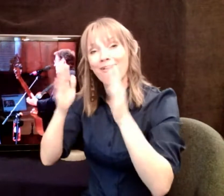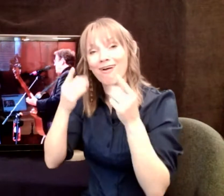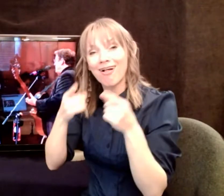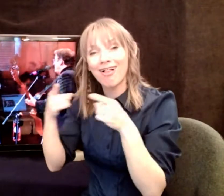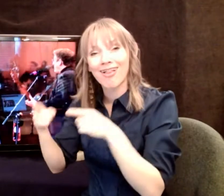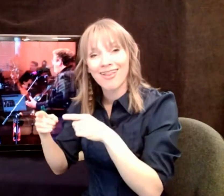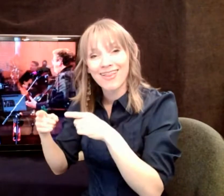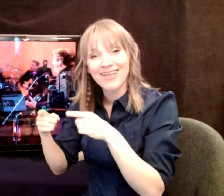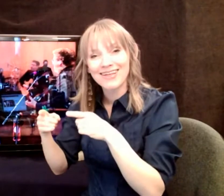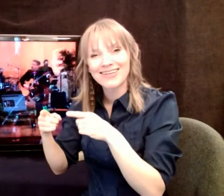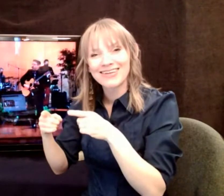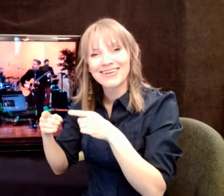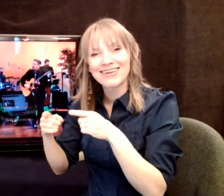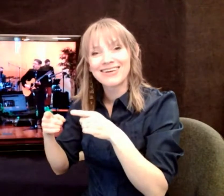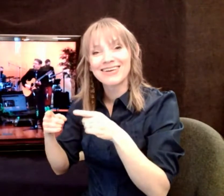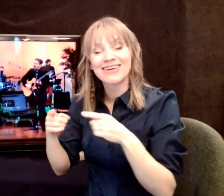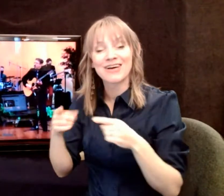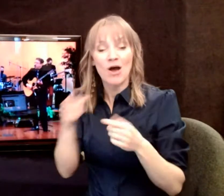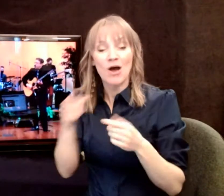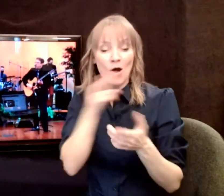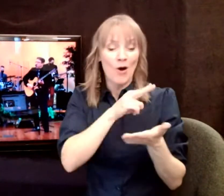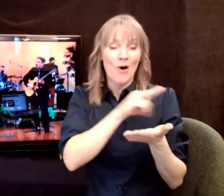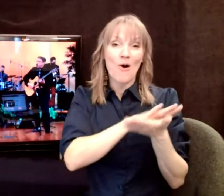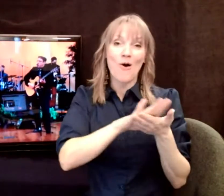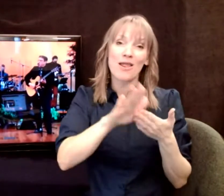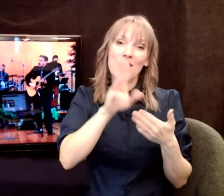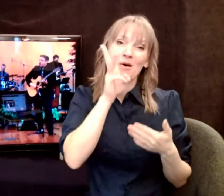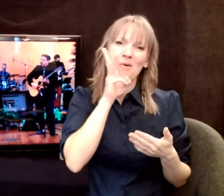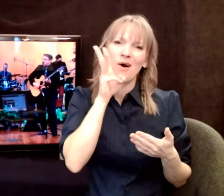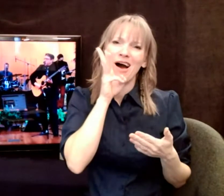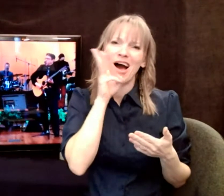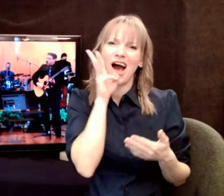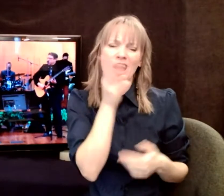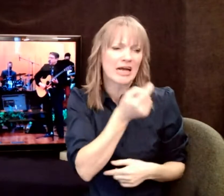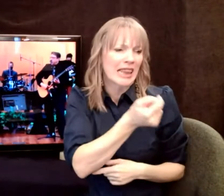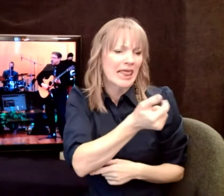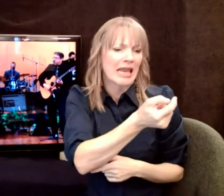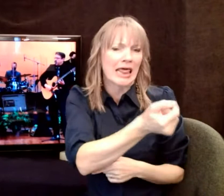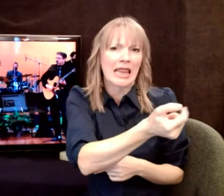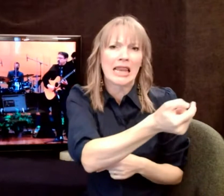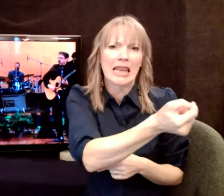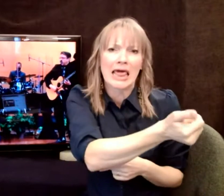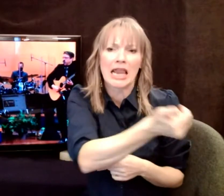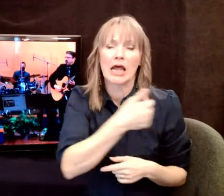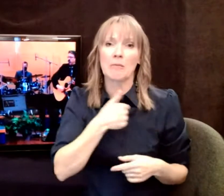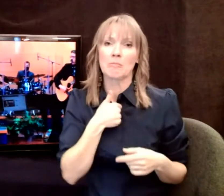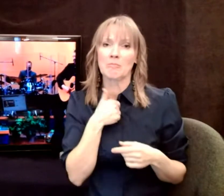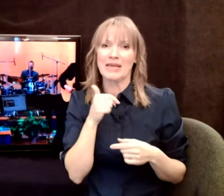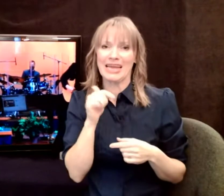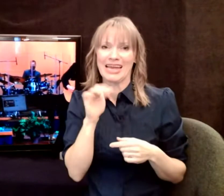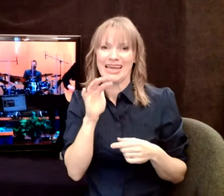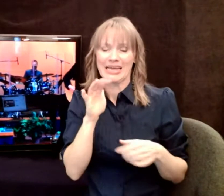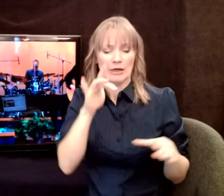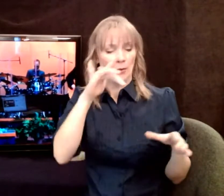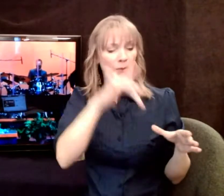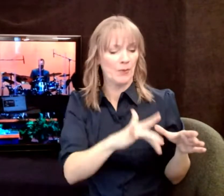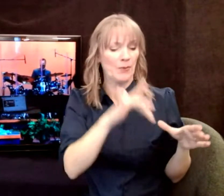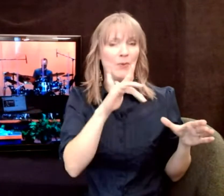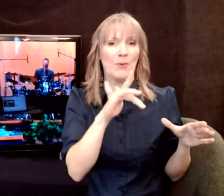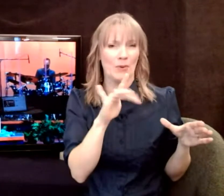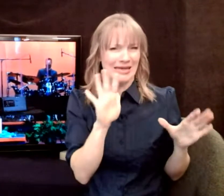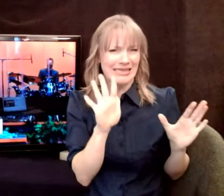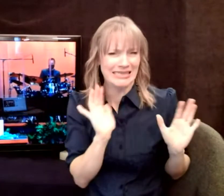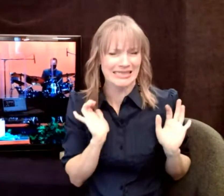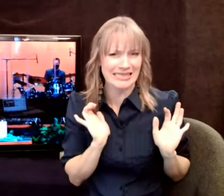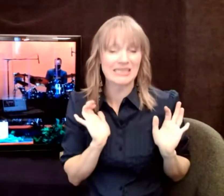When holy water was rare at best, barely wet my fingertips. Now I